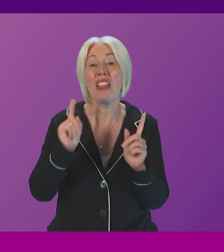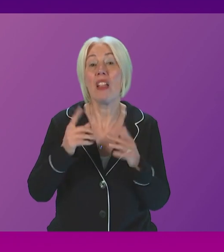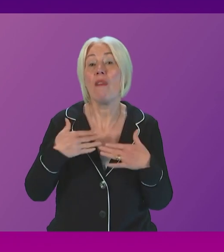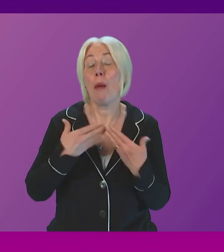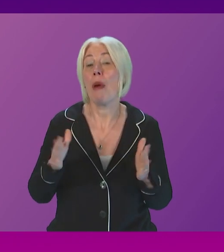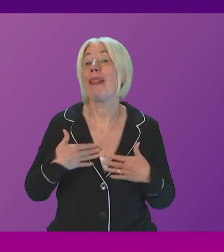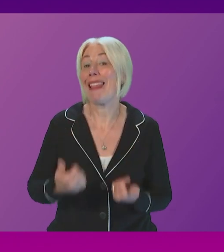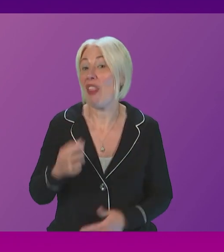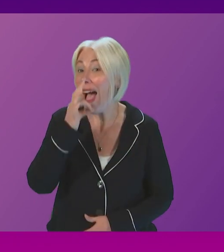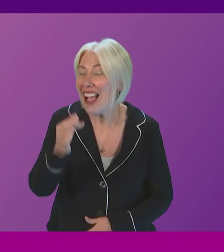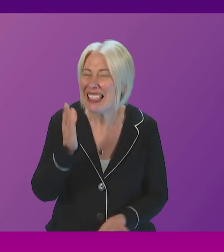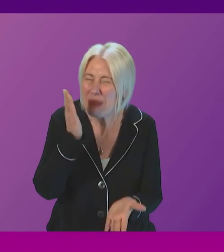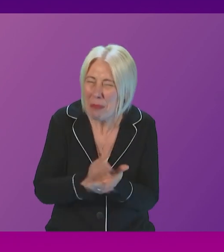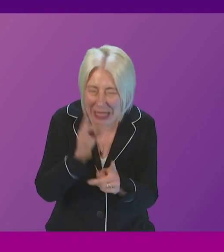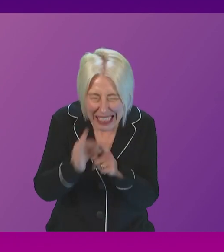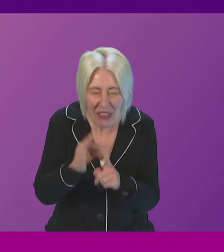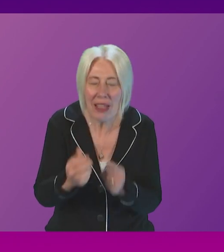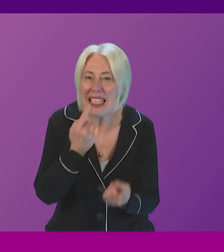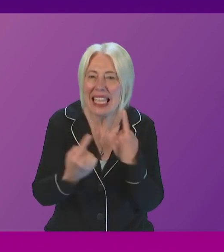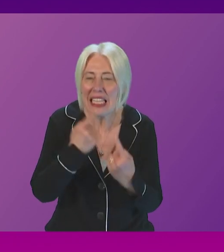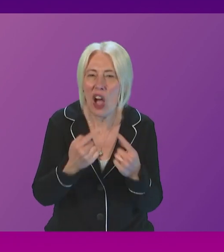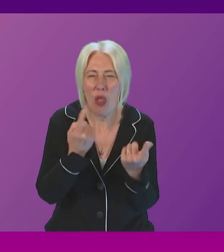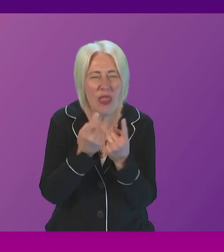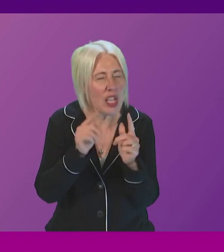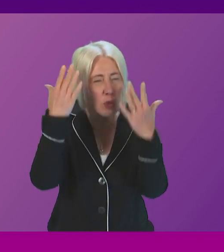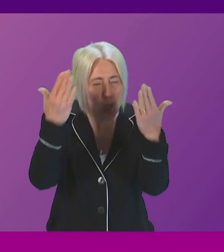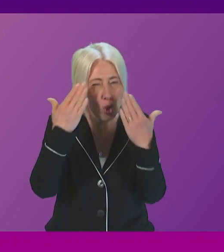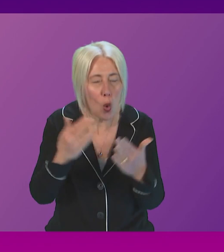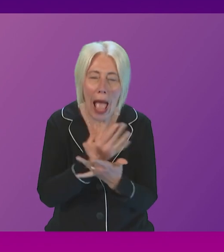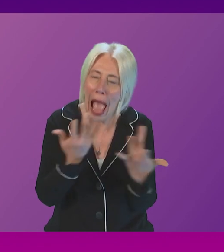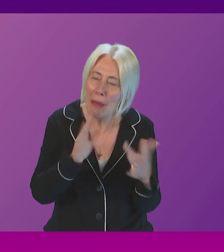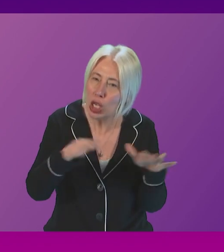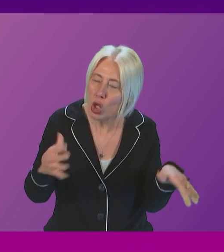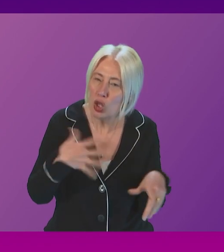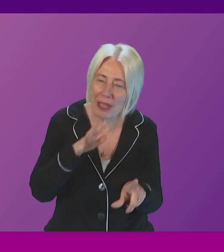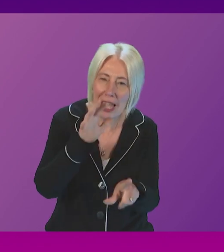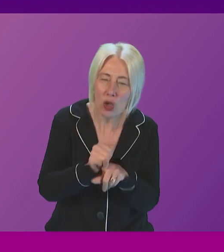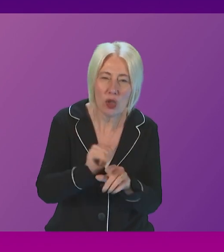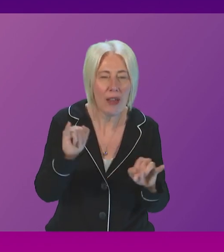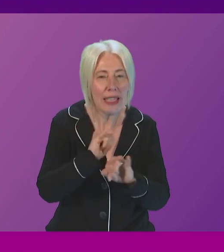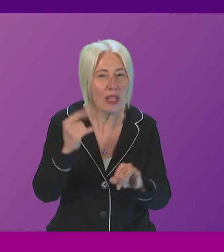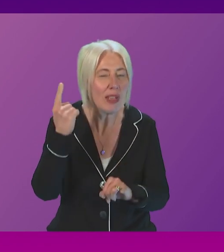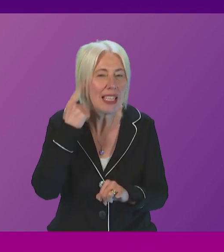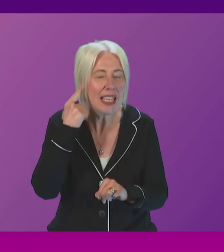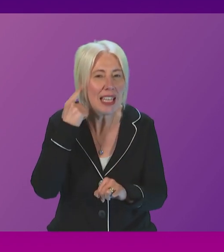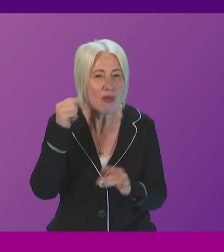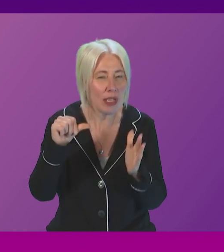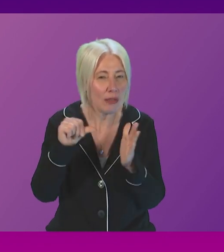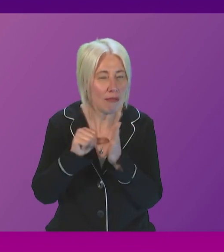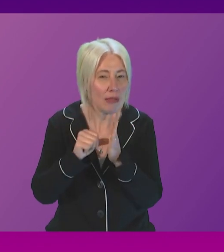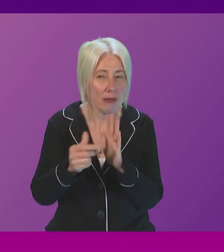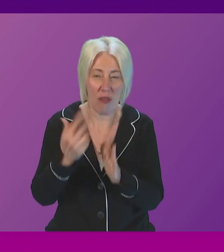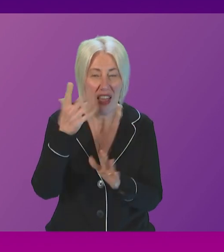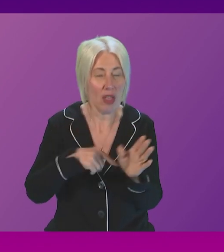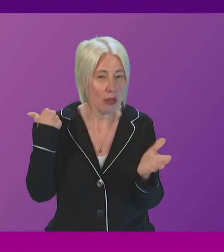ascertain specific data on a range of unknowns, including the number of children diagnosed with serious hearing difficulties over the previous